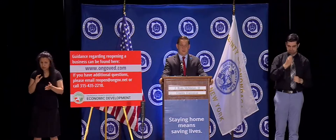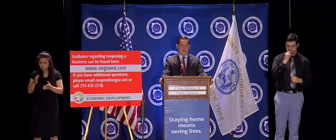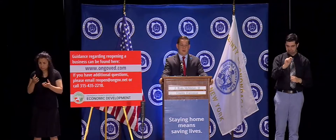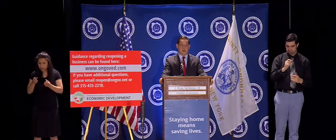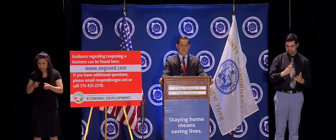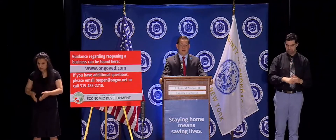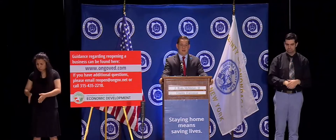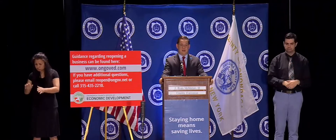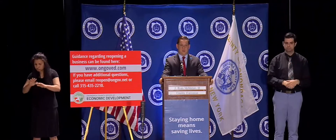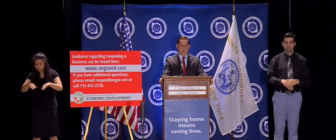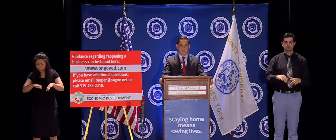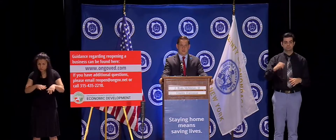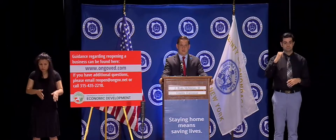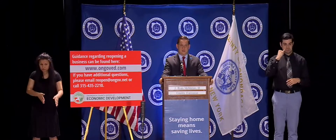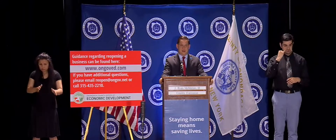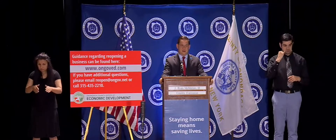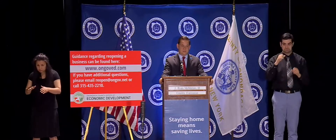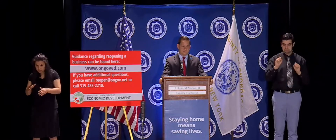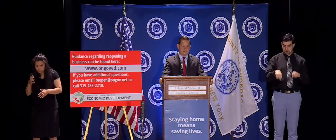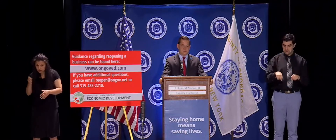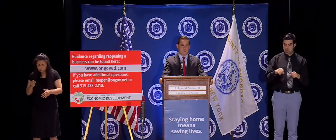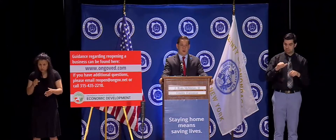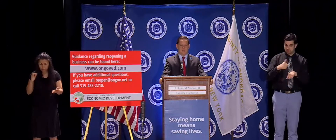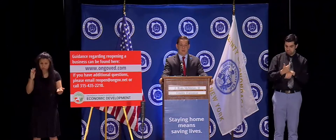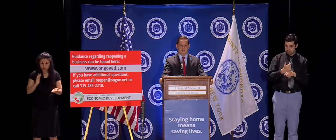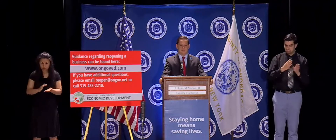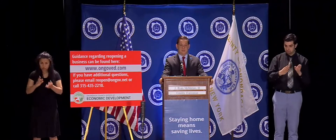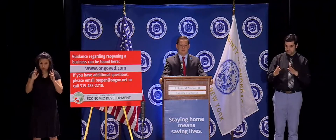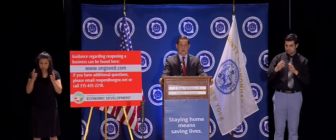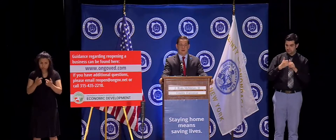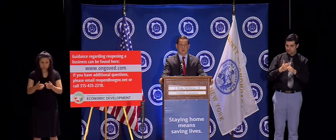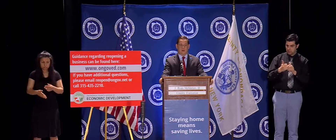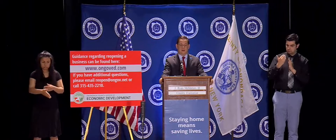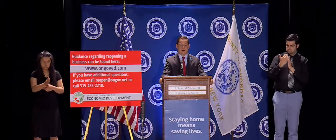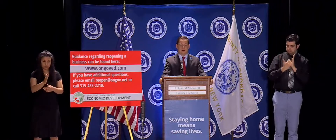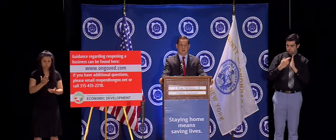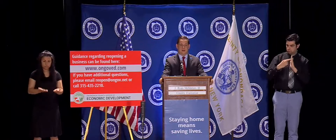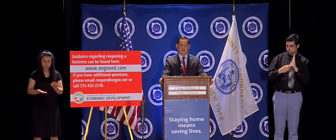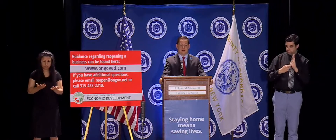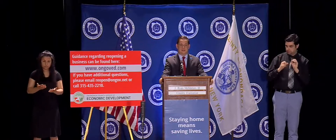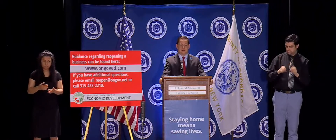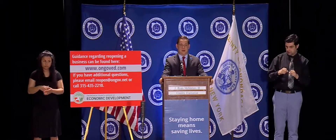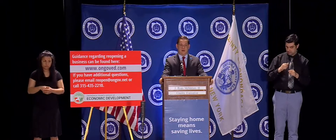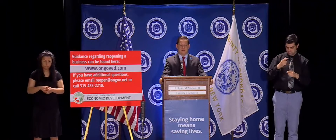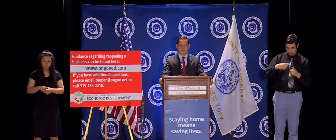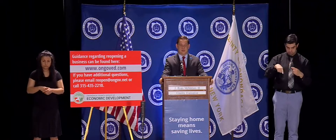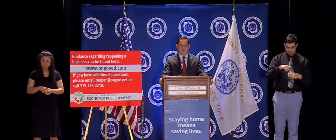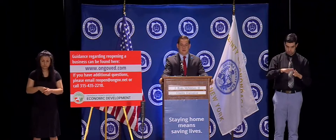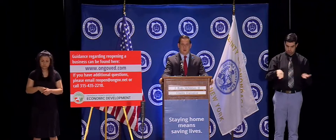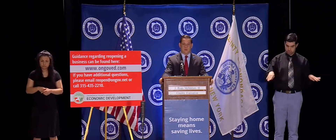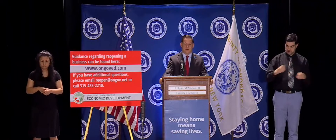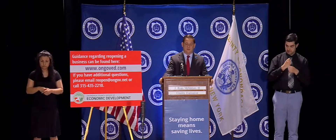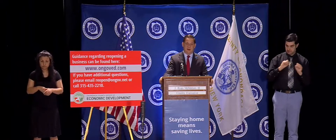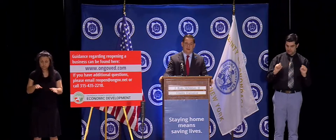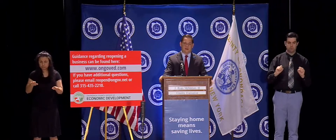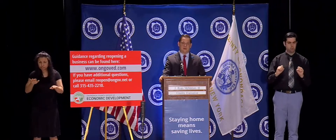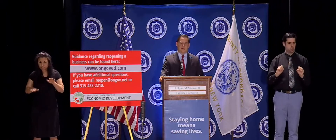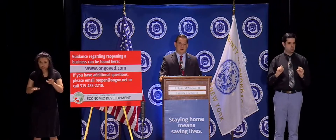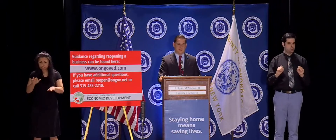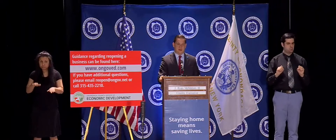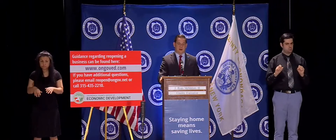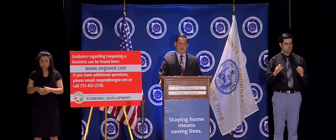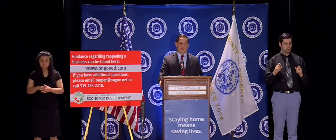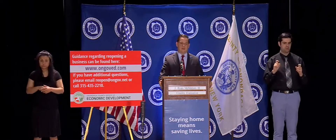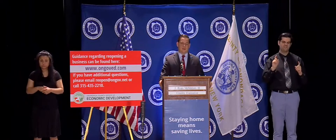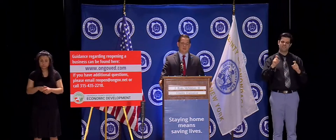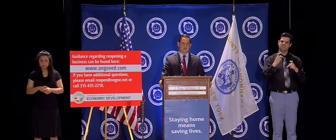safely and mitigate the risk, then you probably can do it. And that's the balance that we need to find.